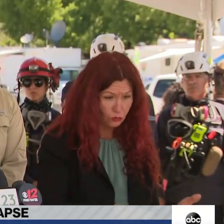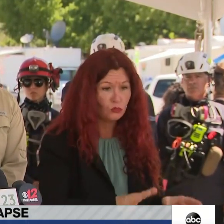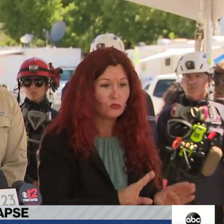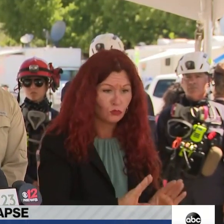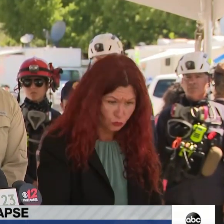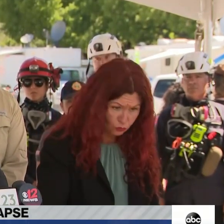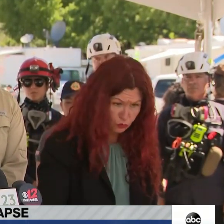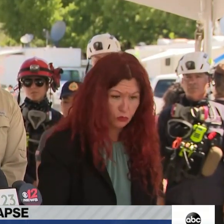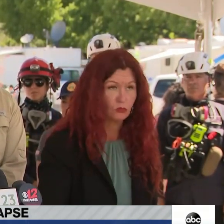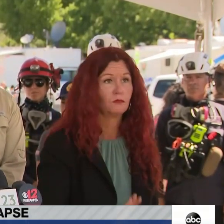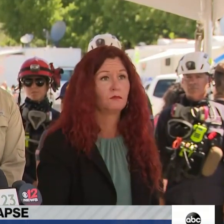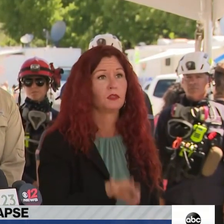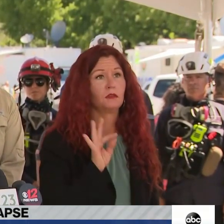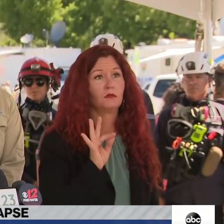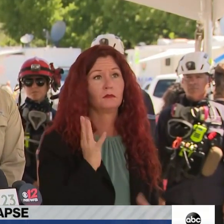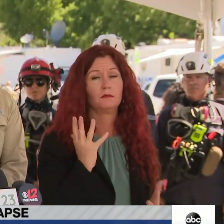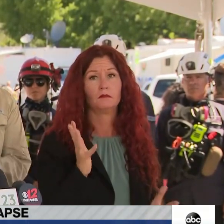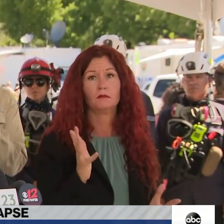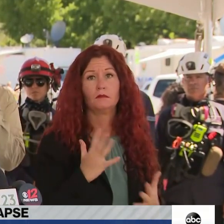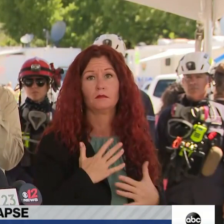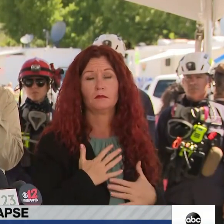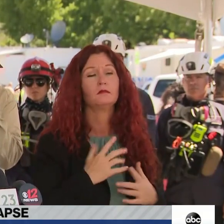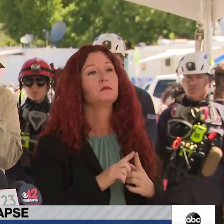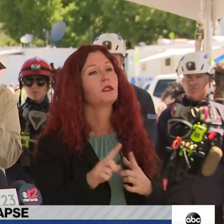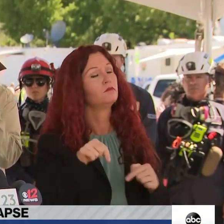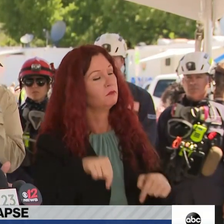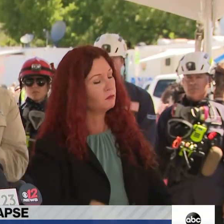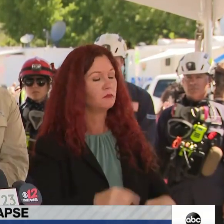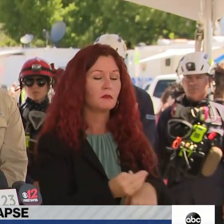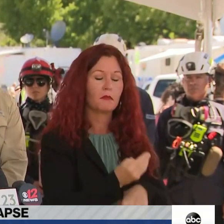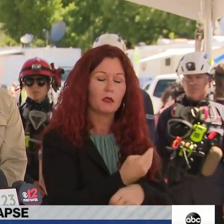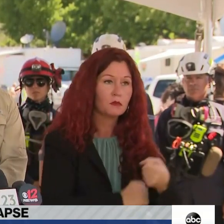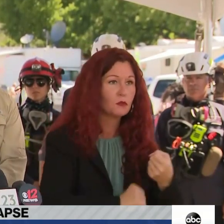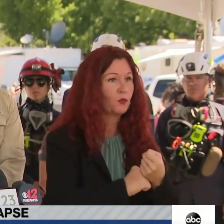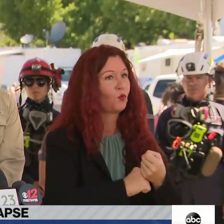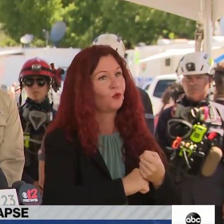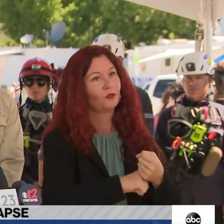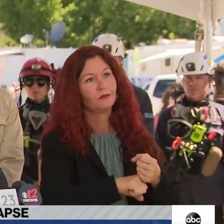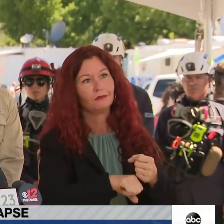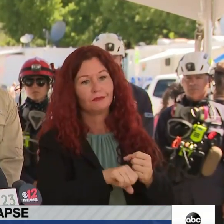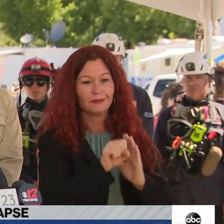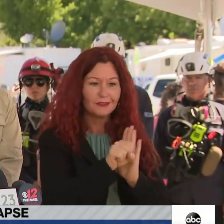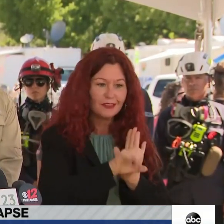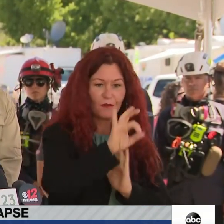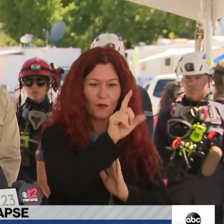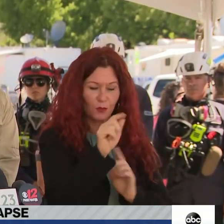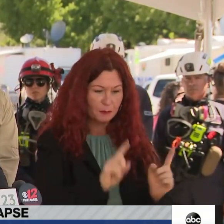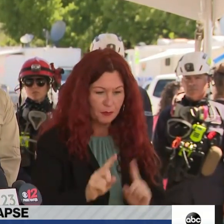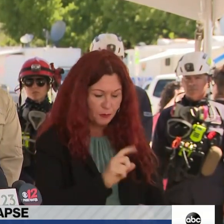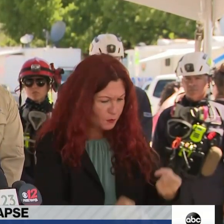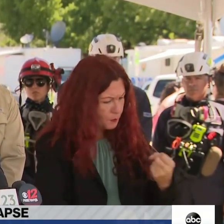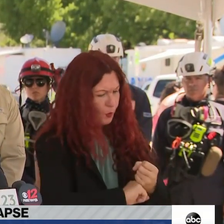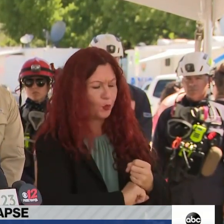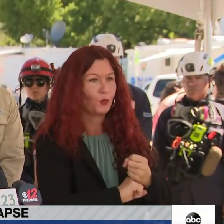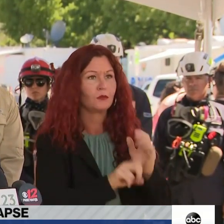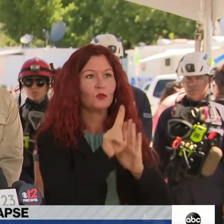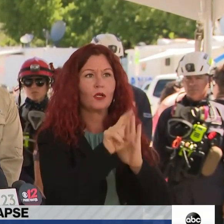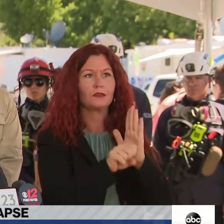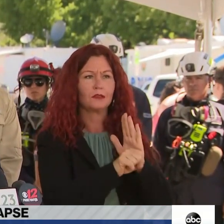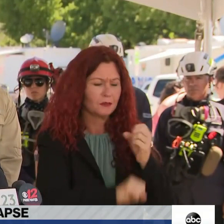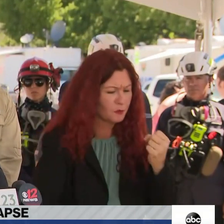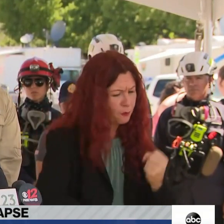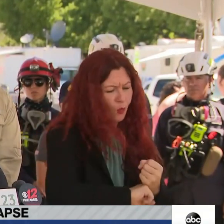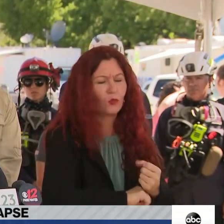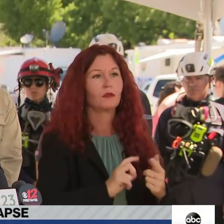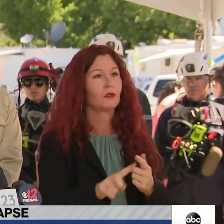know, has been remarkable. And I'm very proud to be associated with it. And I think that's just what we do in Florida. But